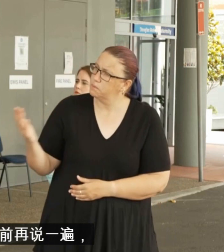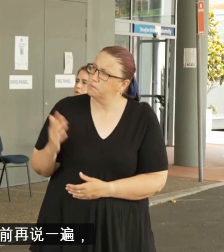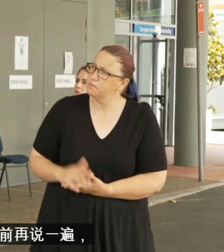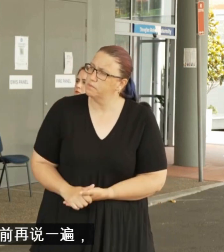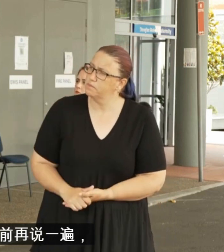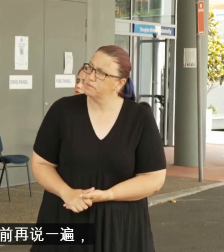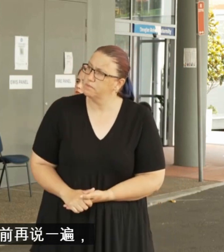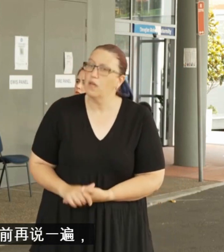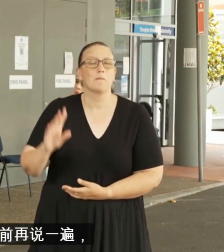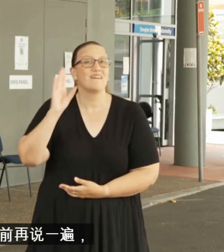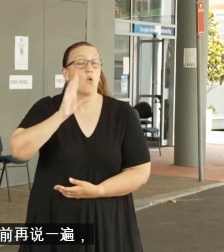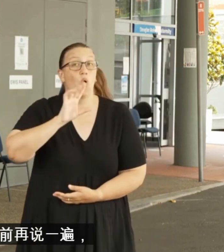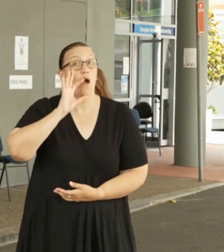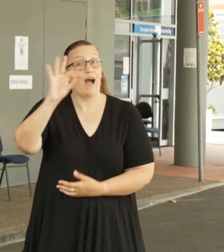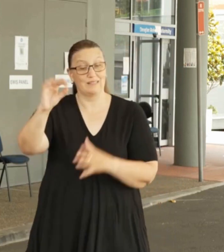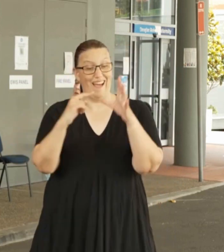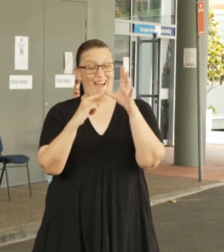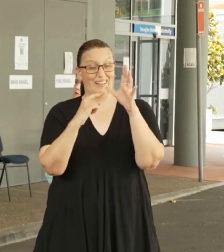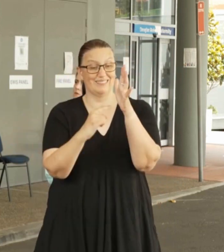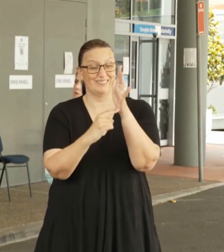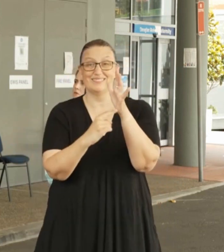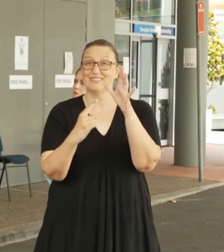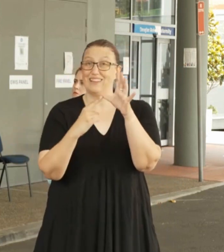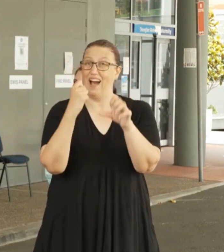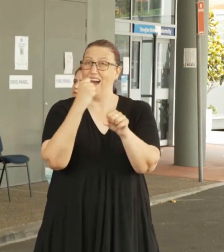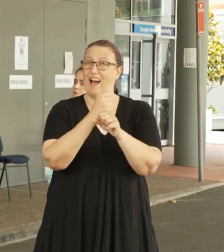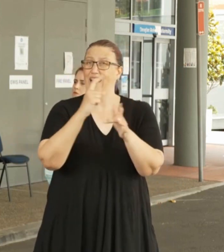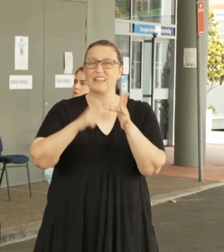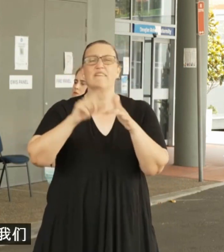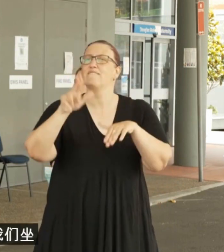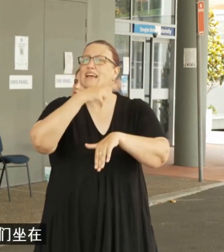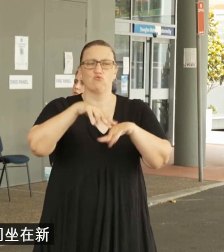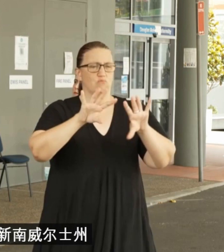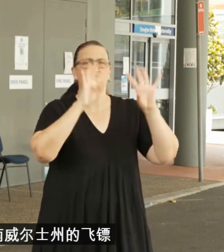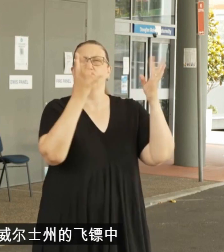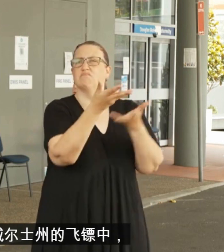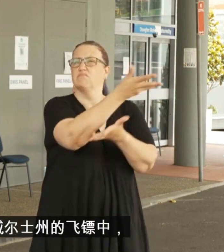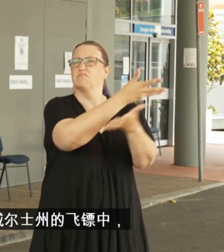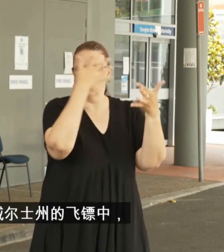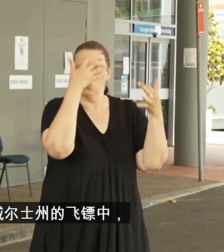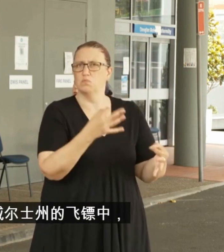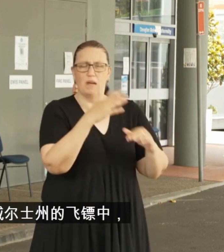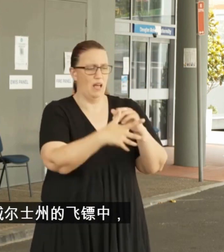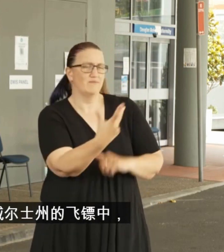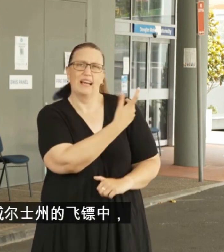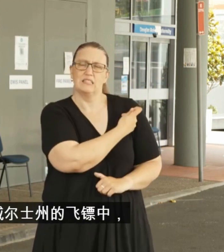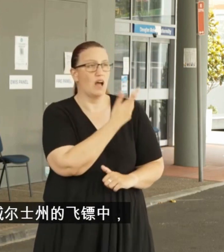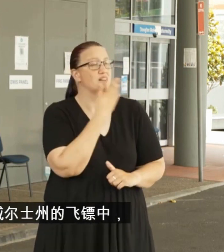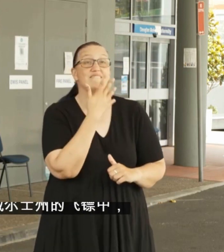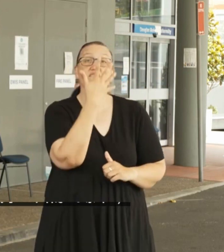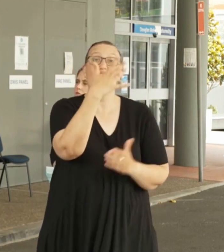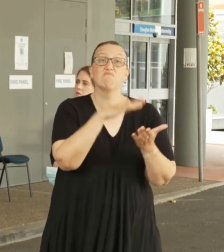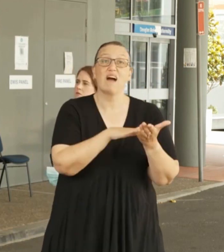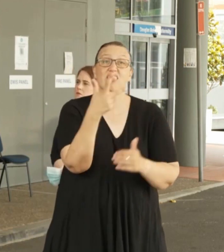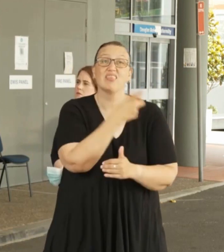for a target given a 3-month window on the booster instead of 5. In some ways, are we sitting ducks in New South Wales, given that we